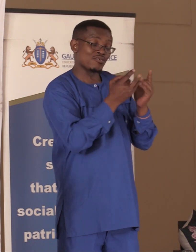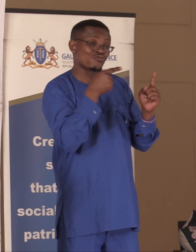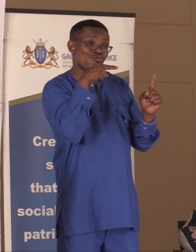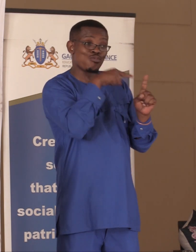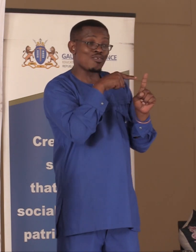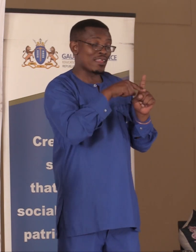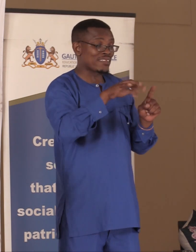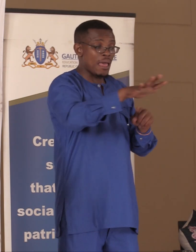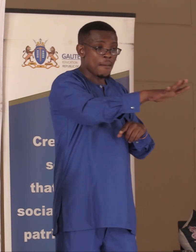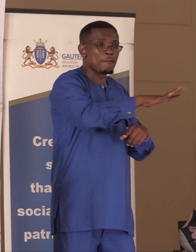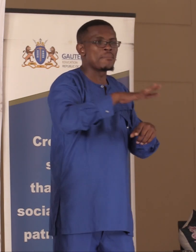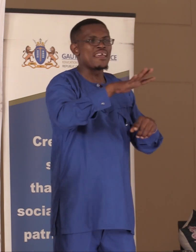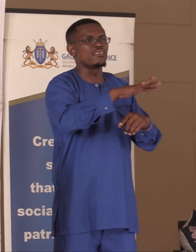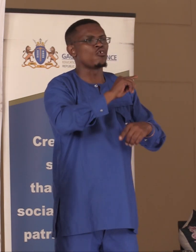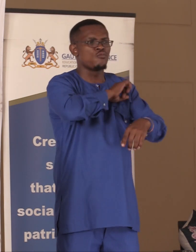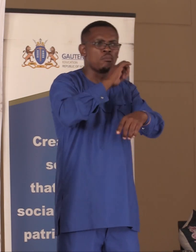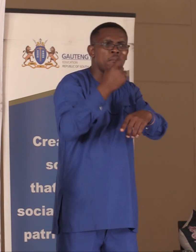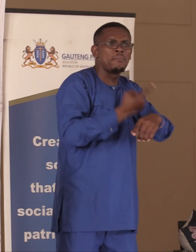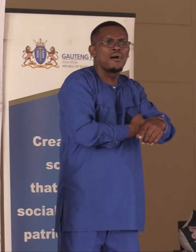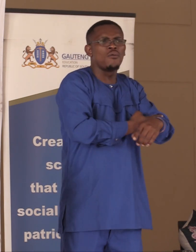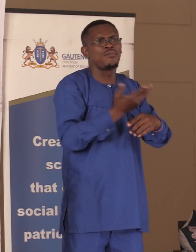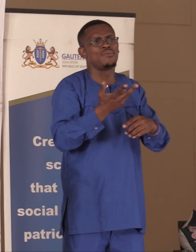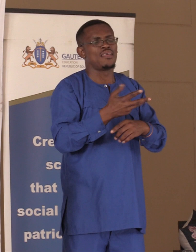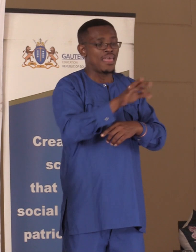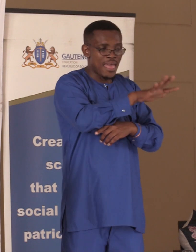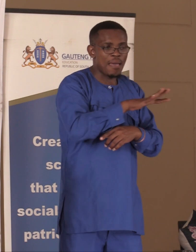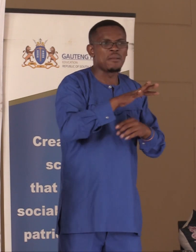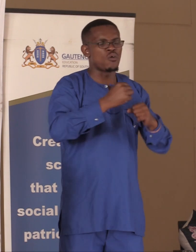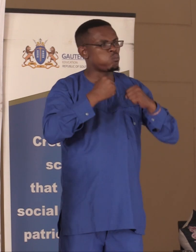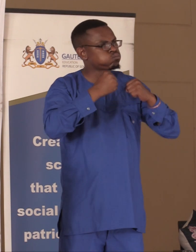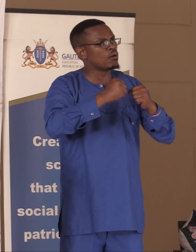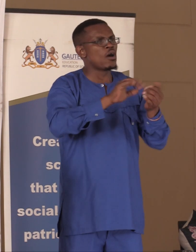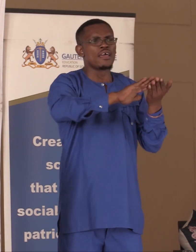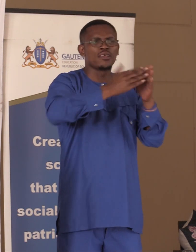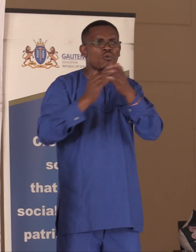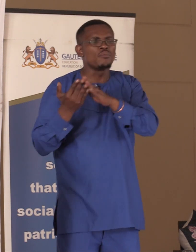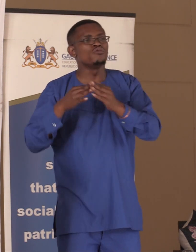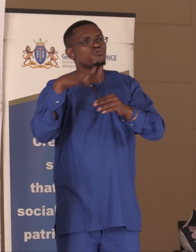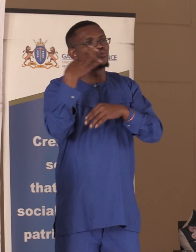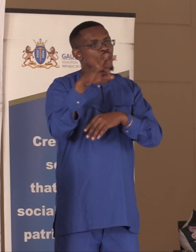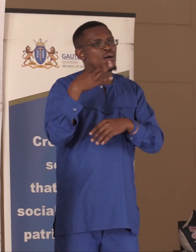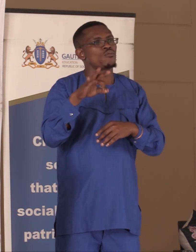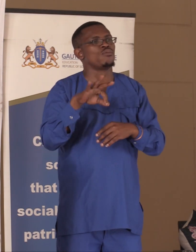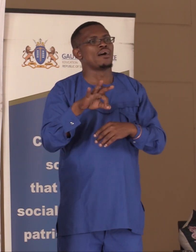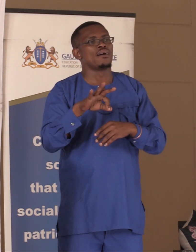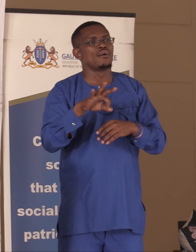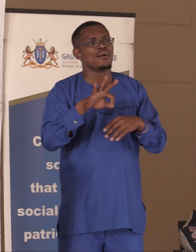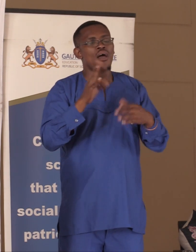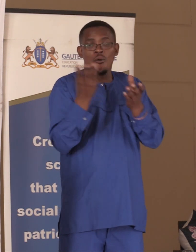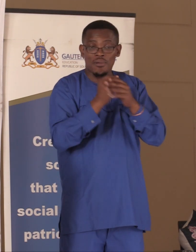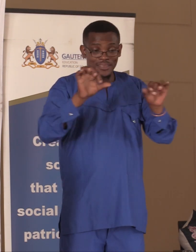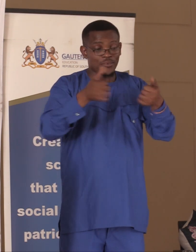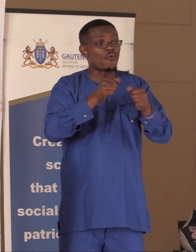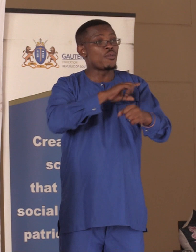The school has been placed in a place of power and to empower the community of Garankuwa. With great